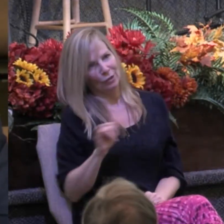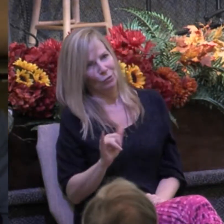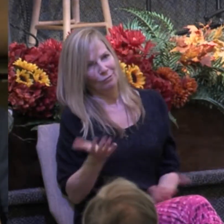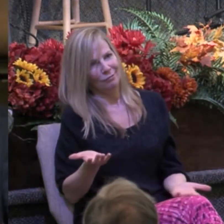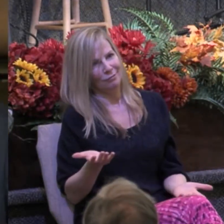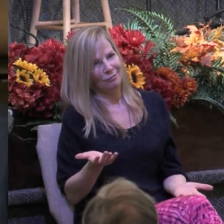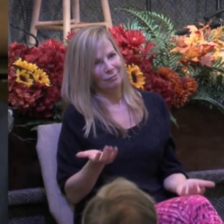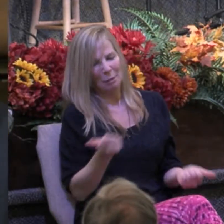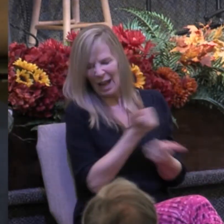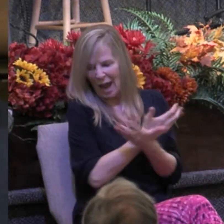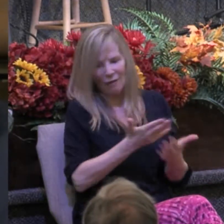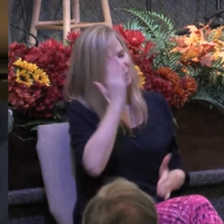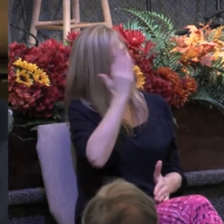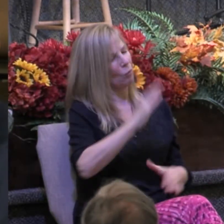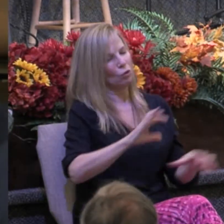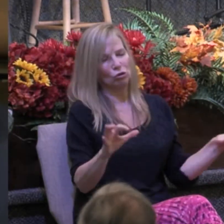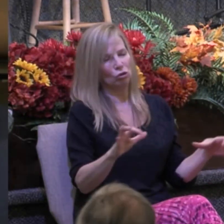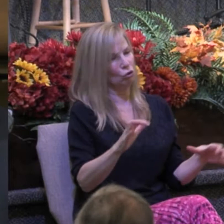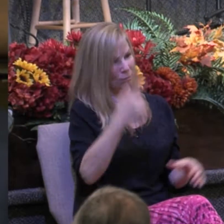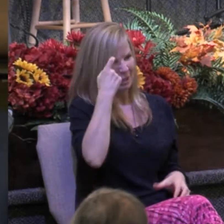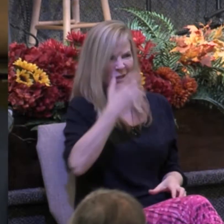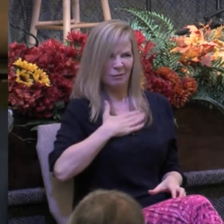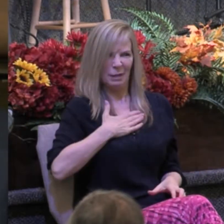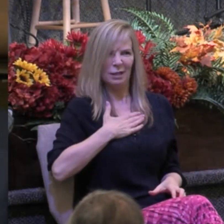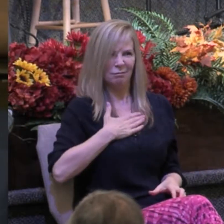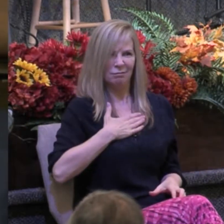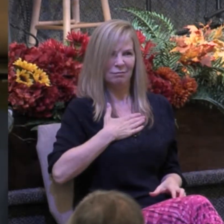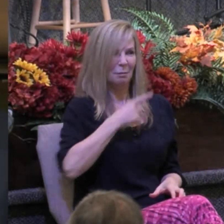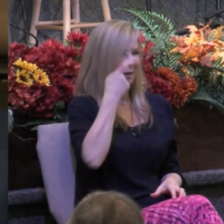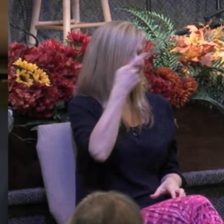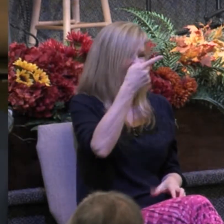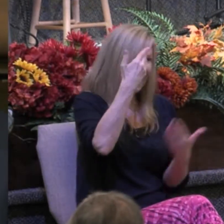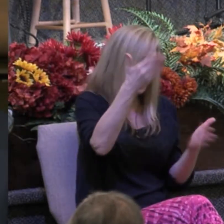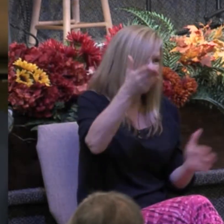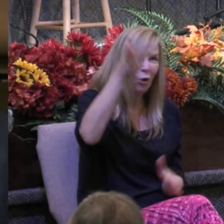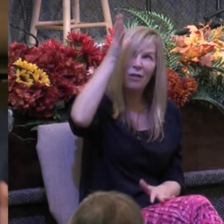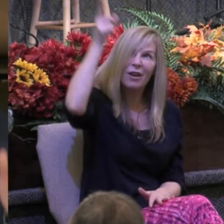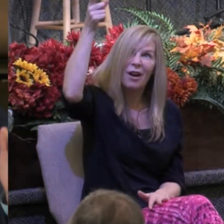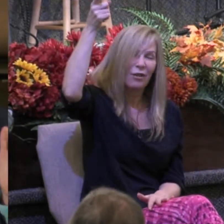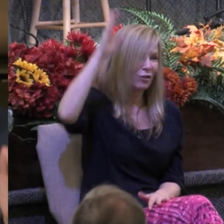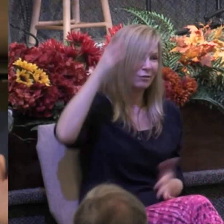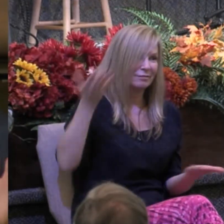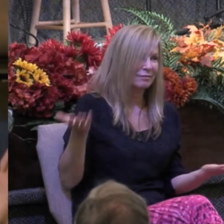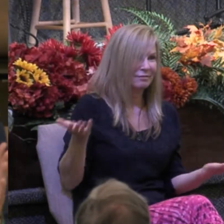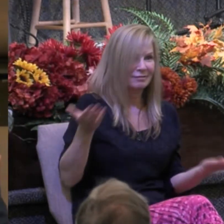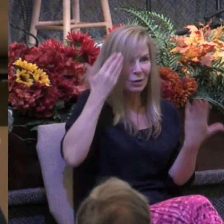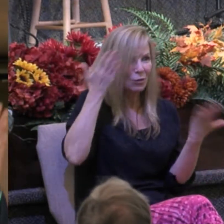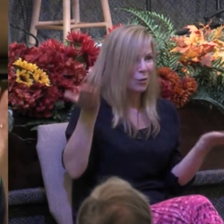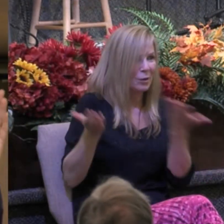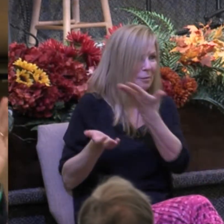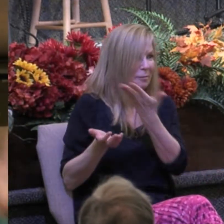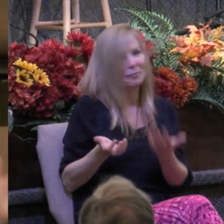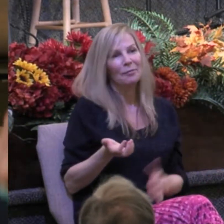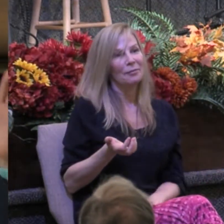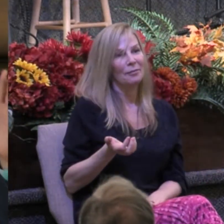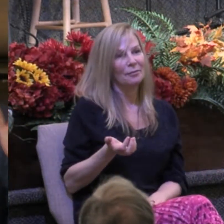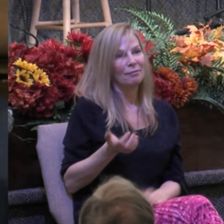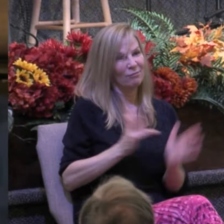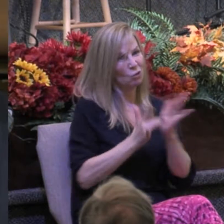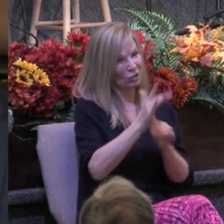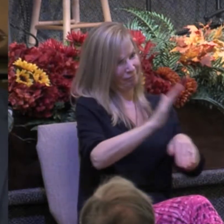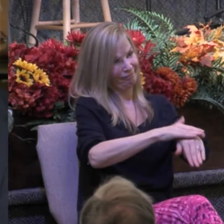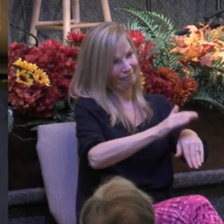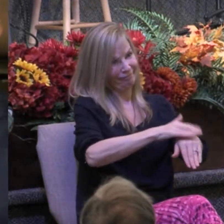you for my name's sake, because they don't know the one who sent me. Now, Jesus is warning them that witnessing for